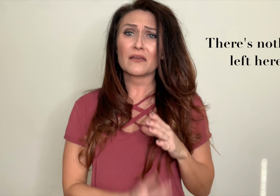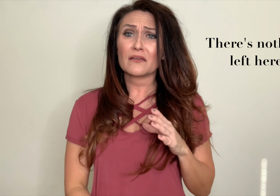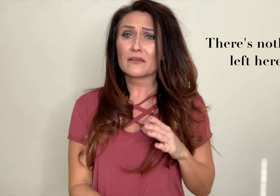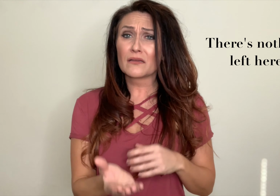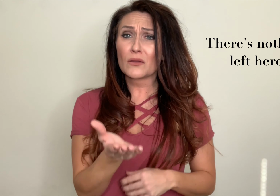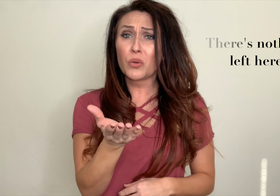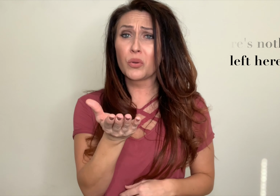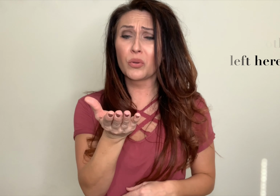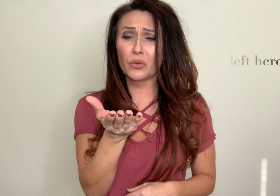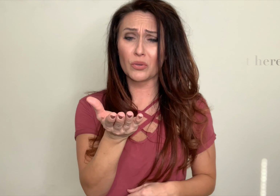here,